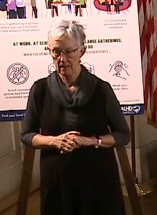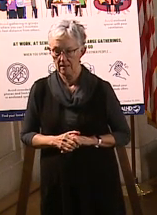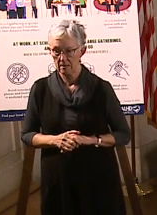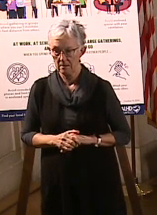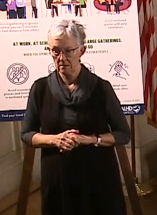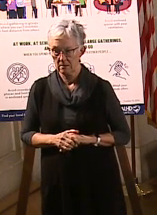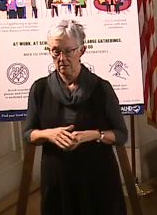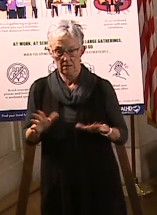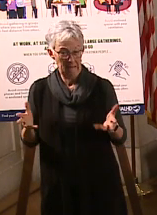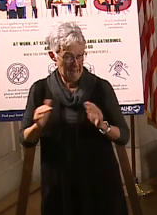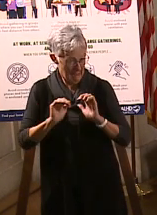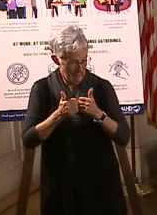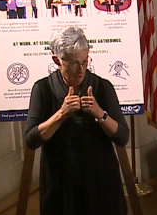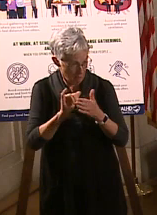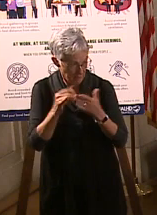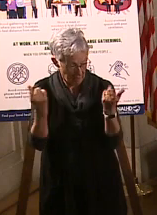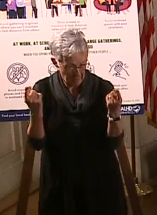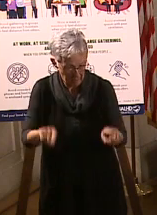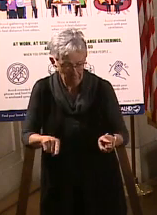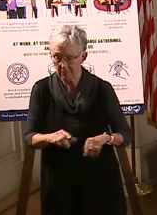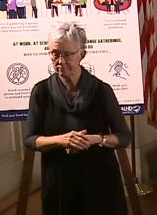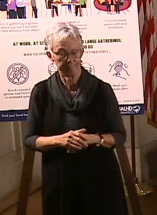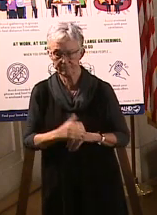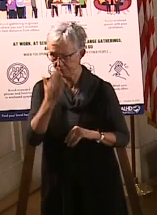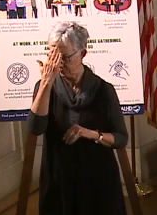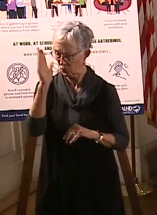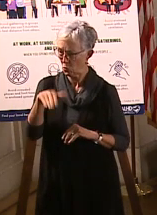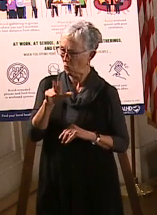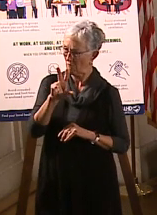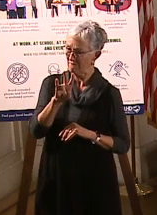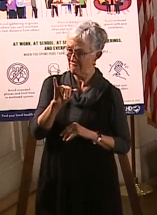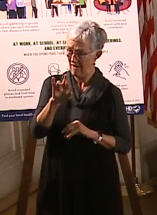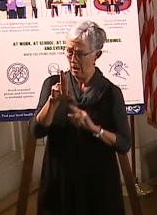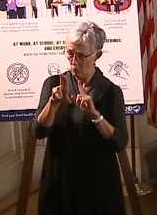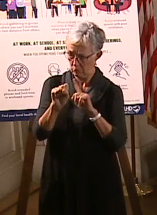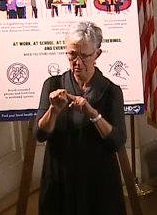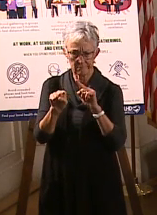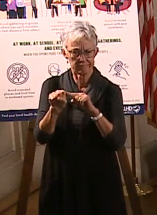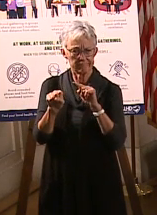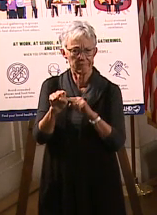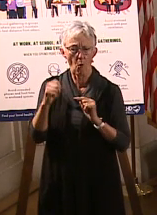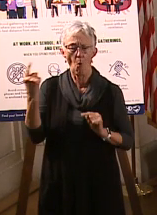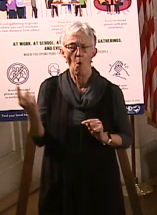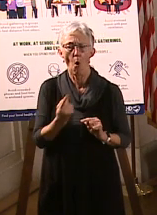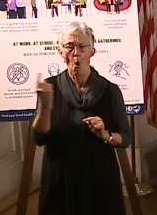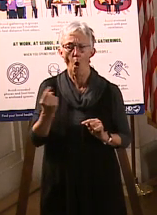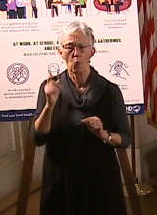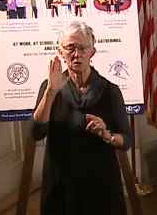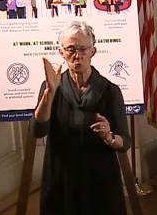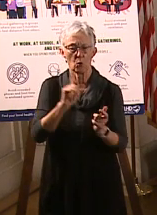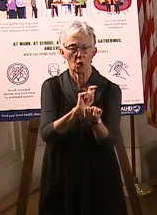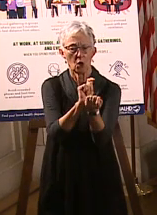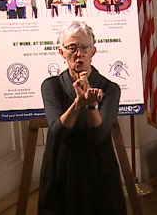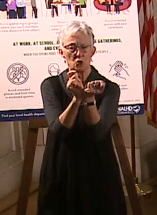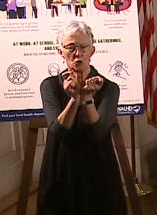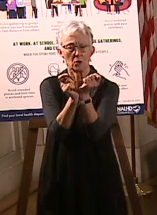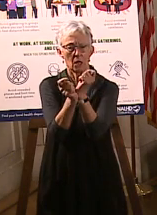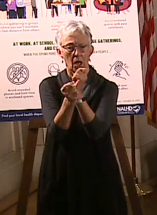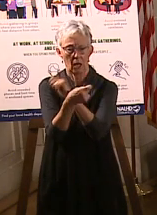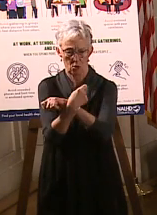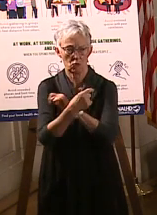viruses mutate all the time. It's a very common thing that we know. And these mutations that are taking